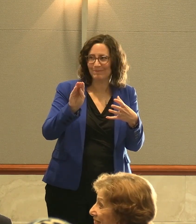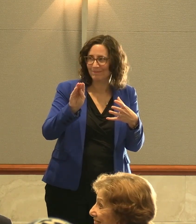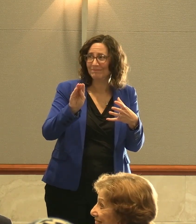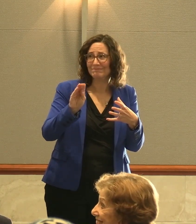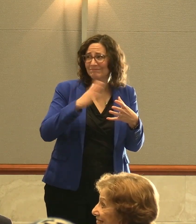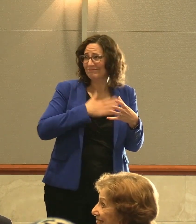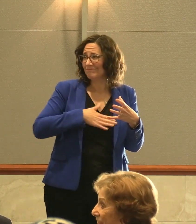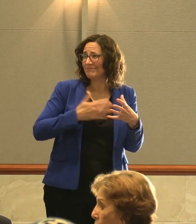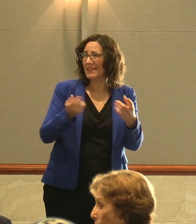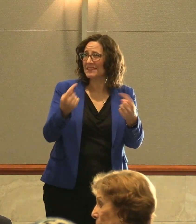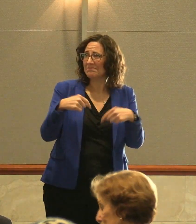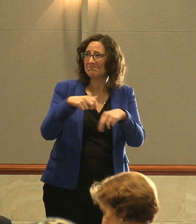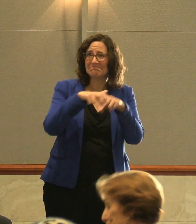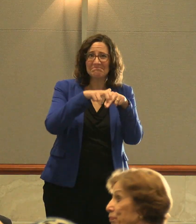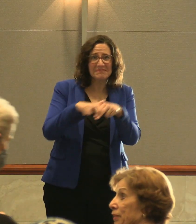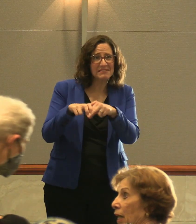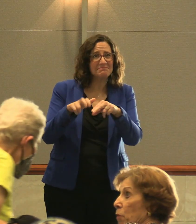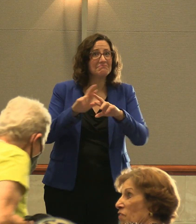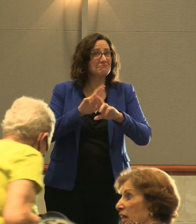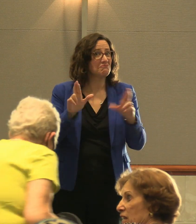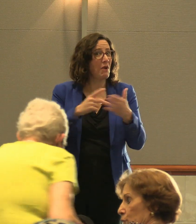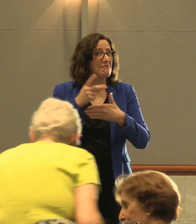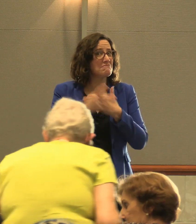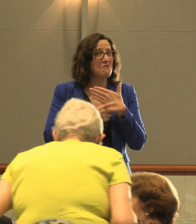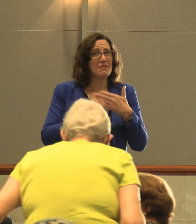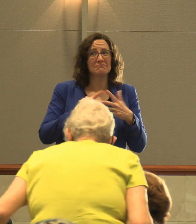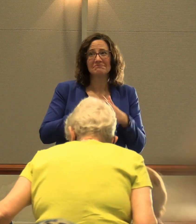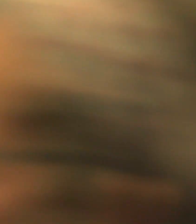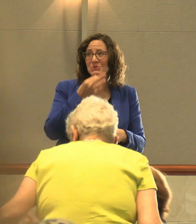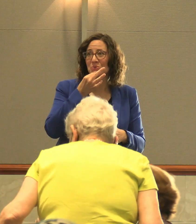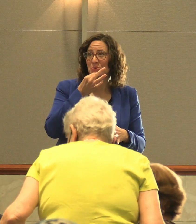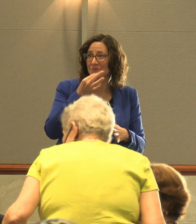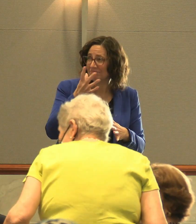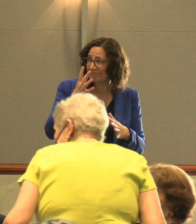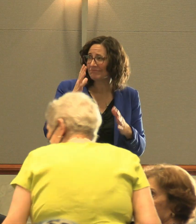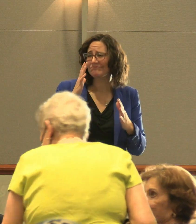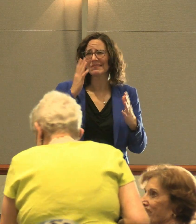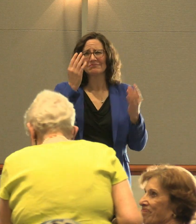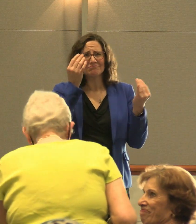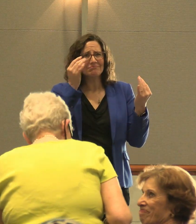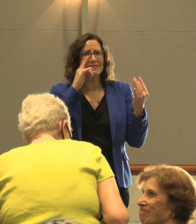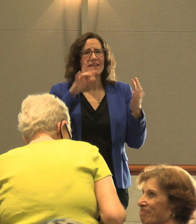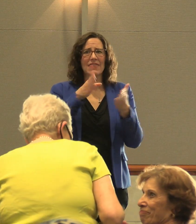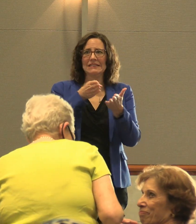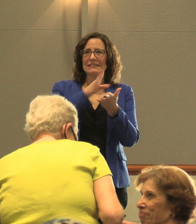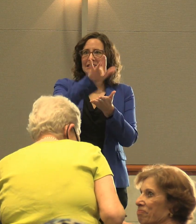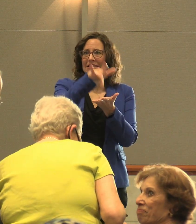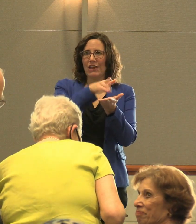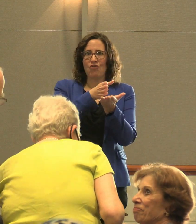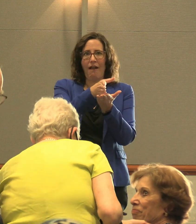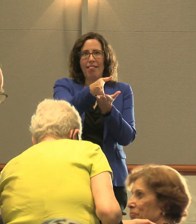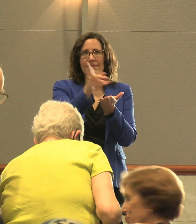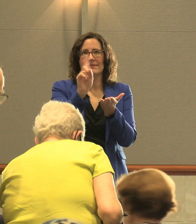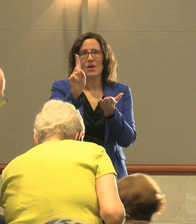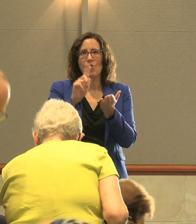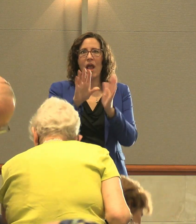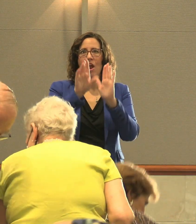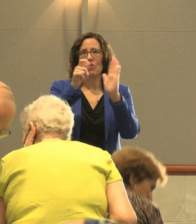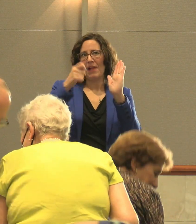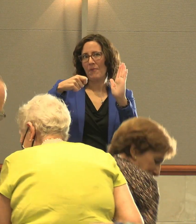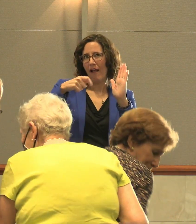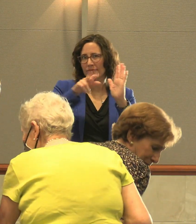Please come and find seats as the program is about to begin, and be especially mindful of the center aisle where the camera is